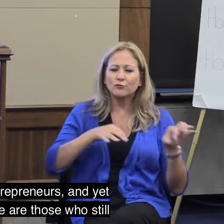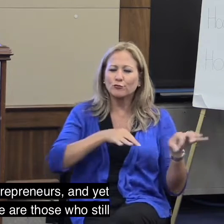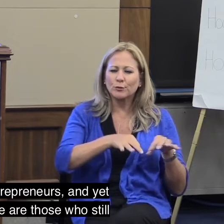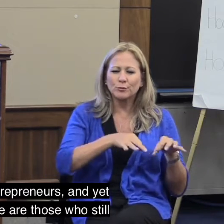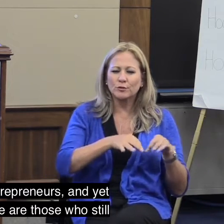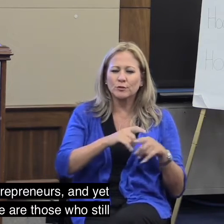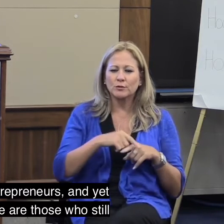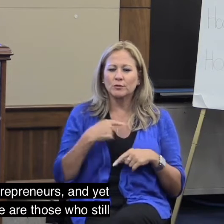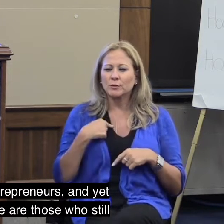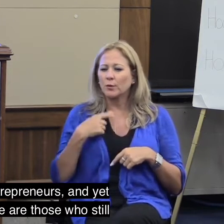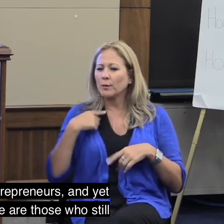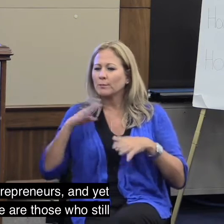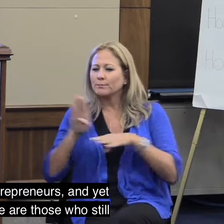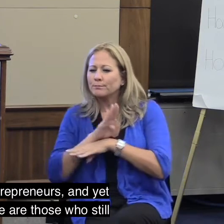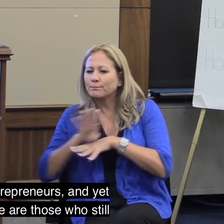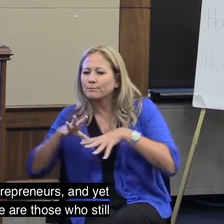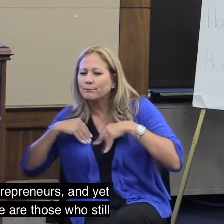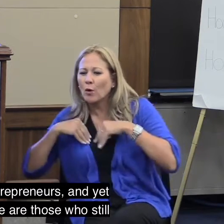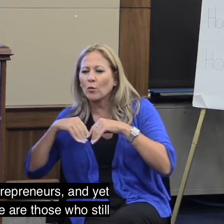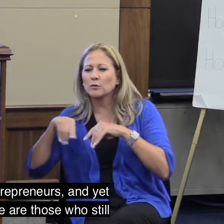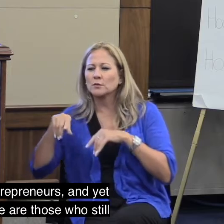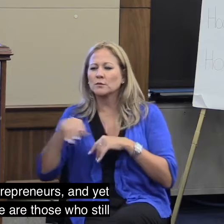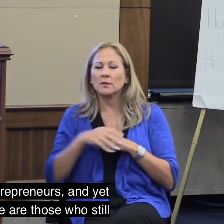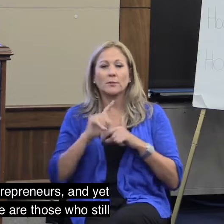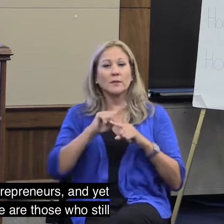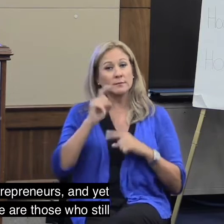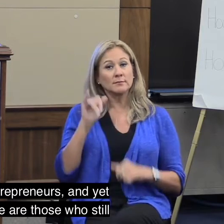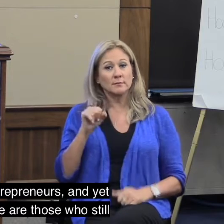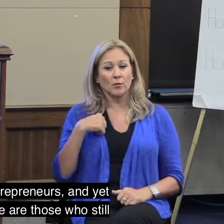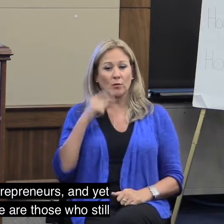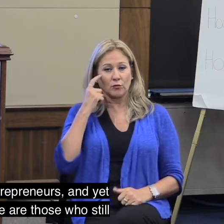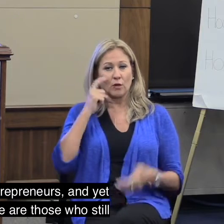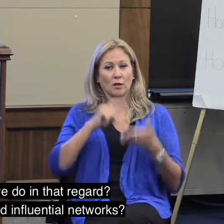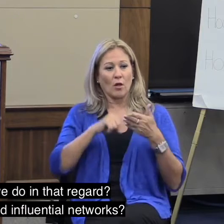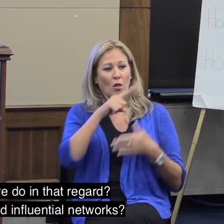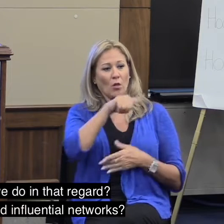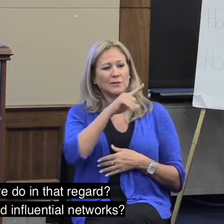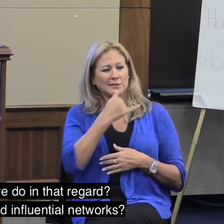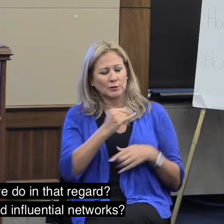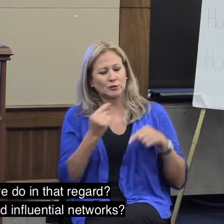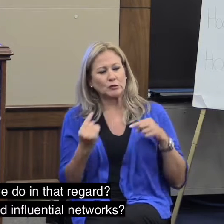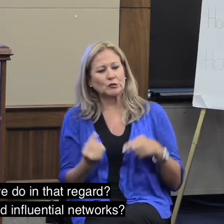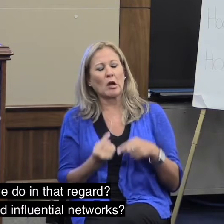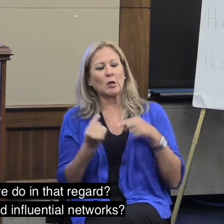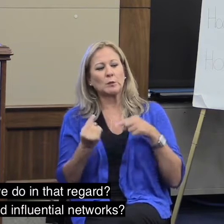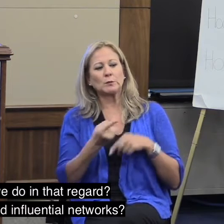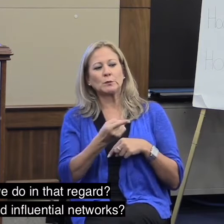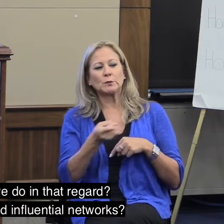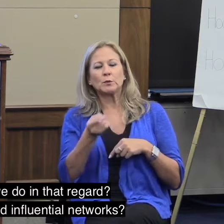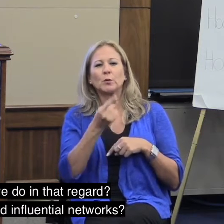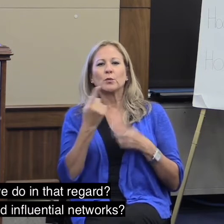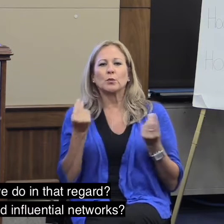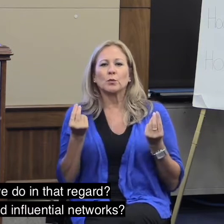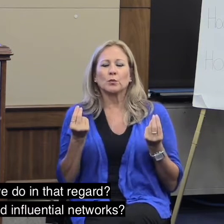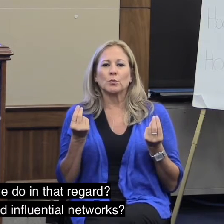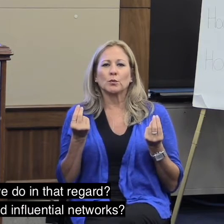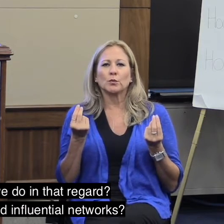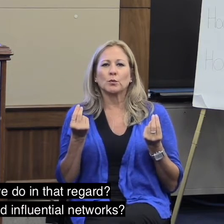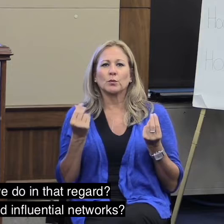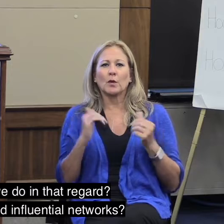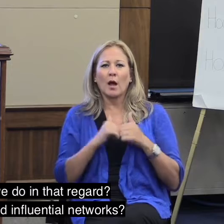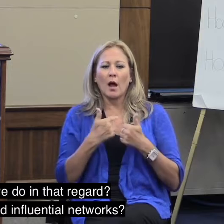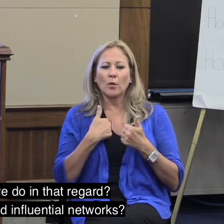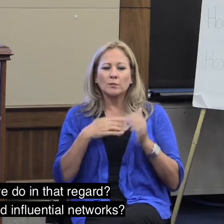we're entrepreneurs, and yet we recognize that there are those who still struggle. So what do we do in that regard? How